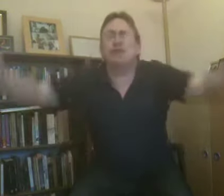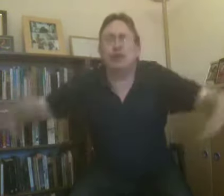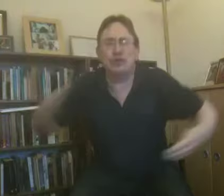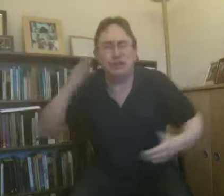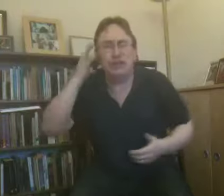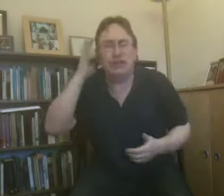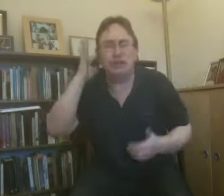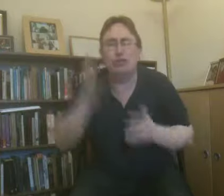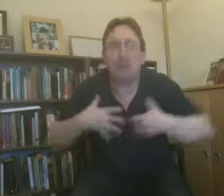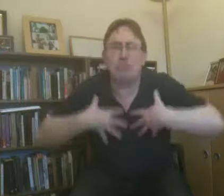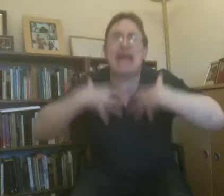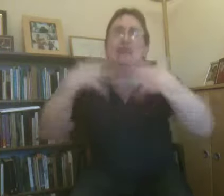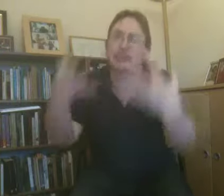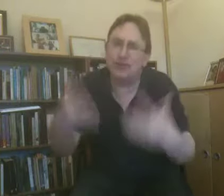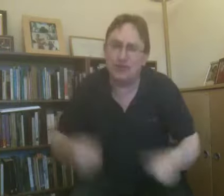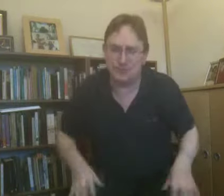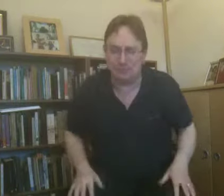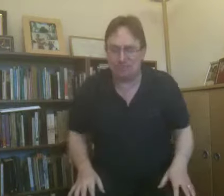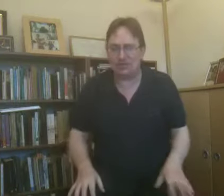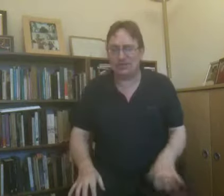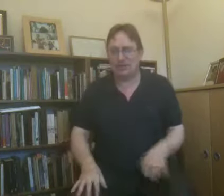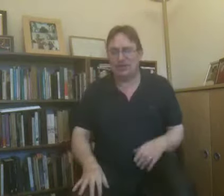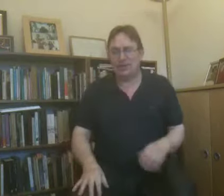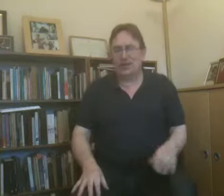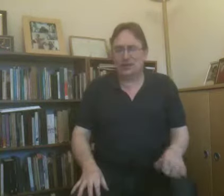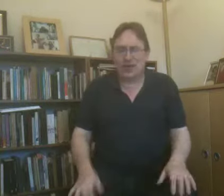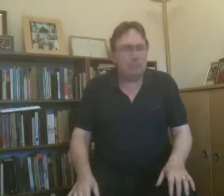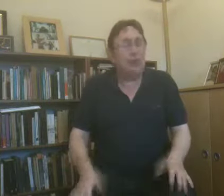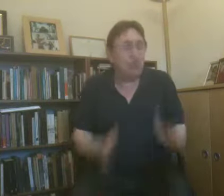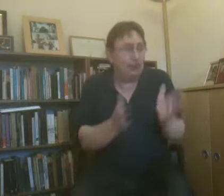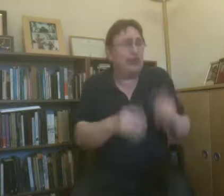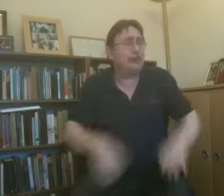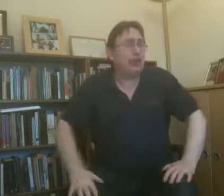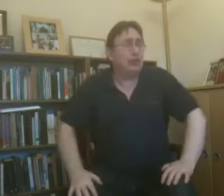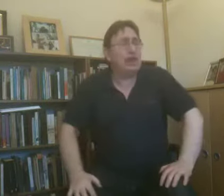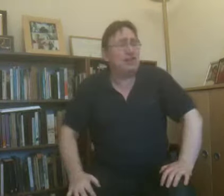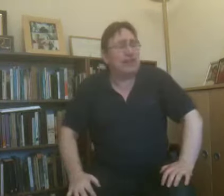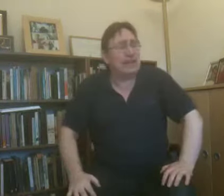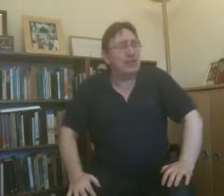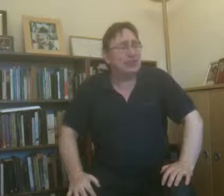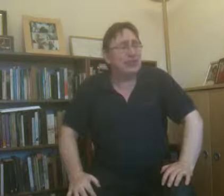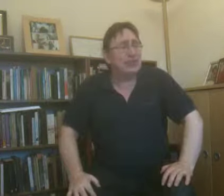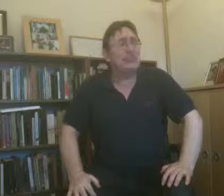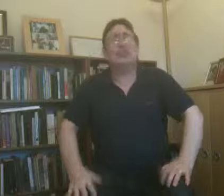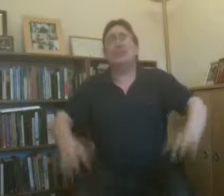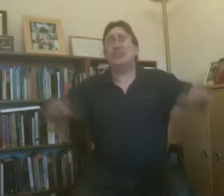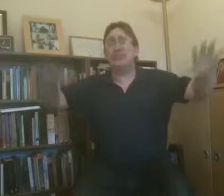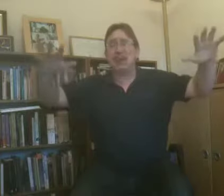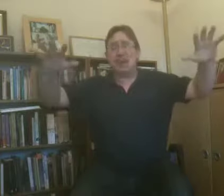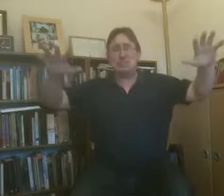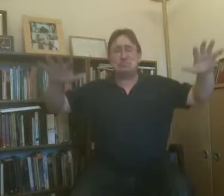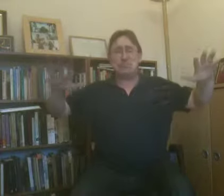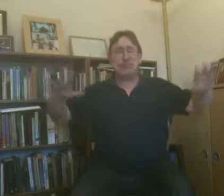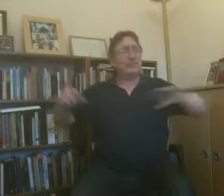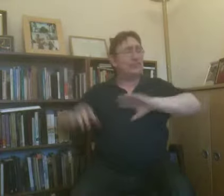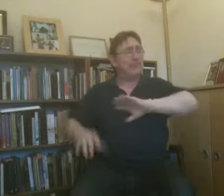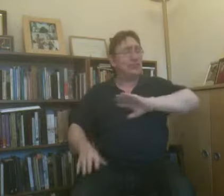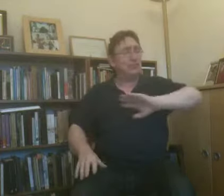flow, living water coming out of you. Okay, but first we have the encounter. Here is, he sits down, his disciples